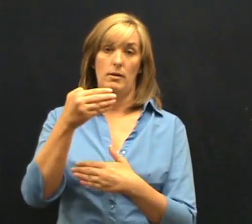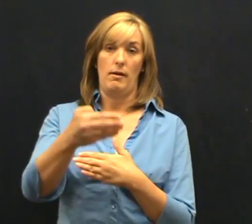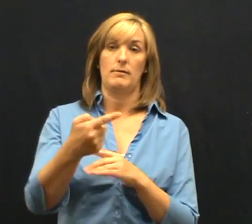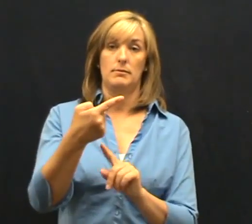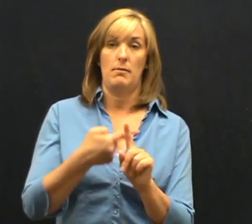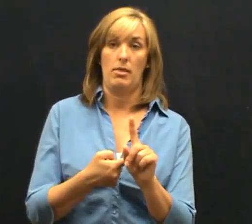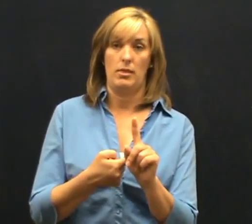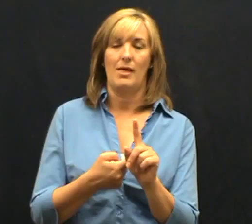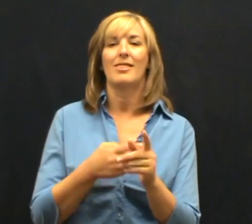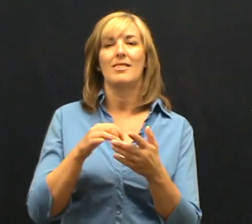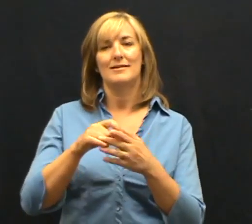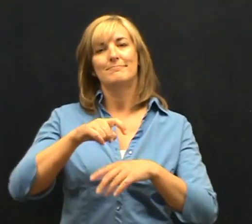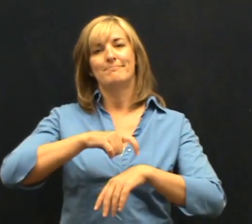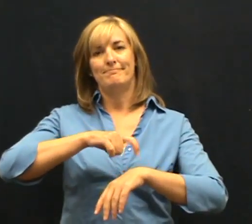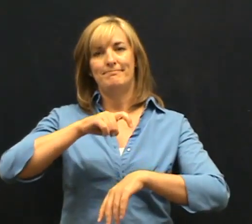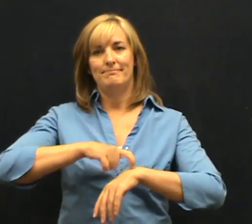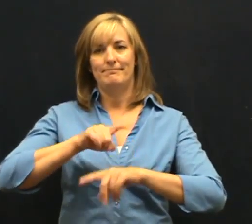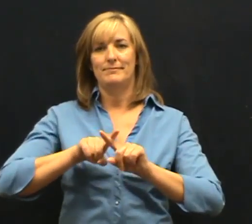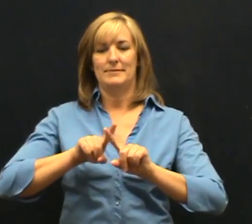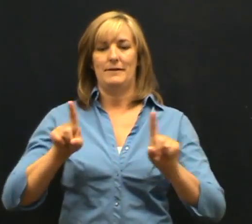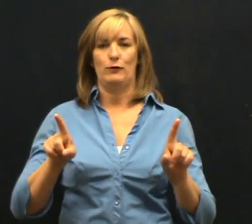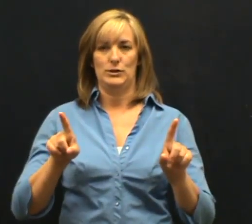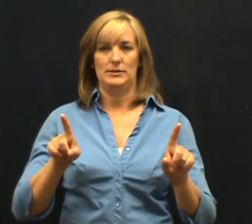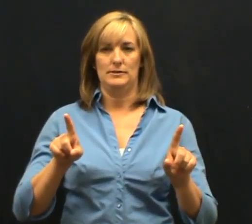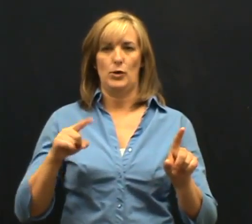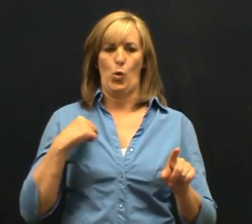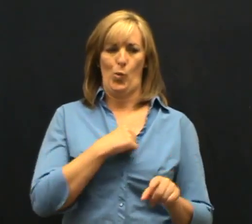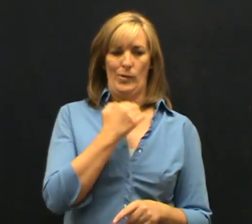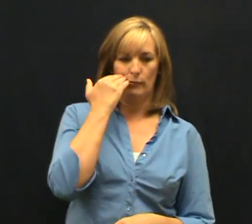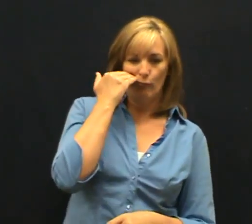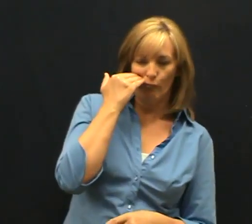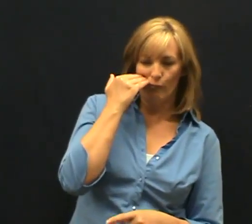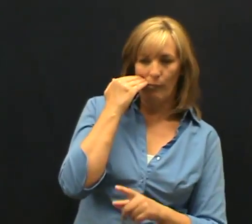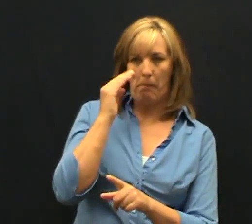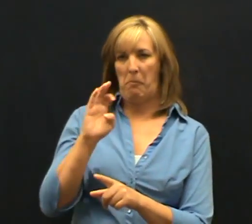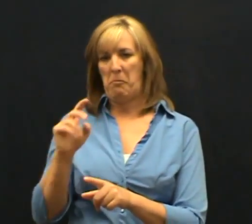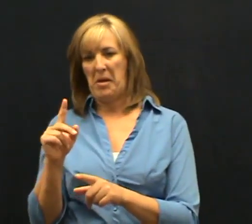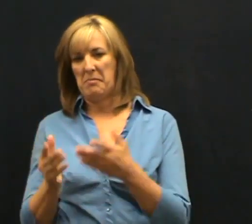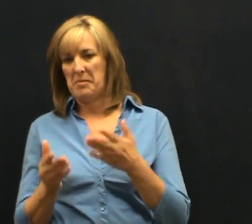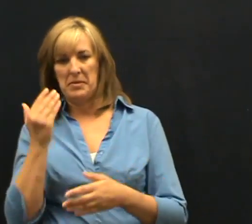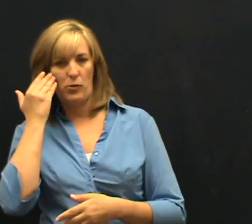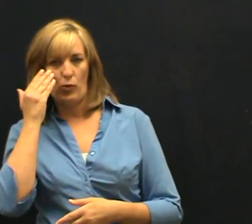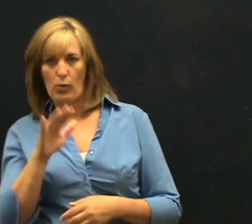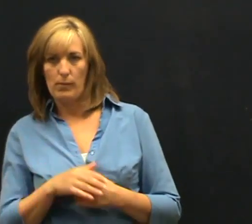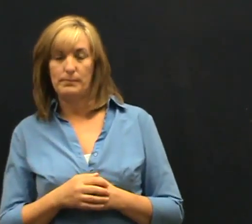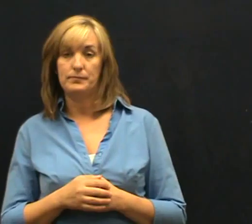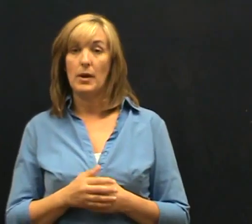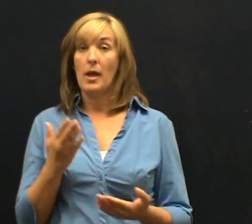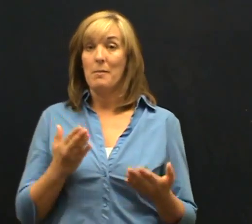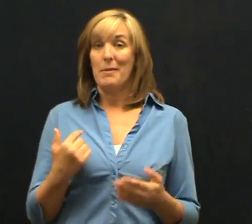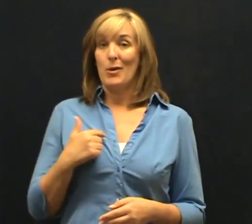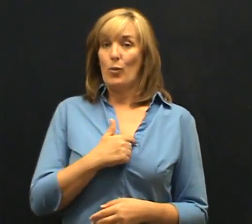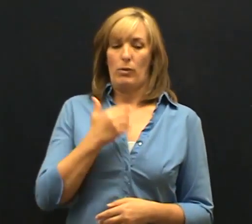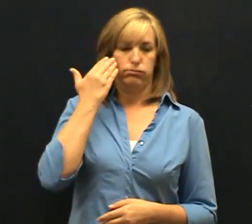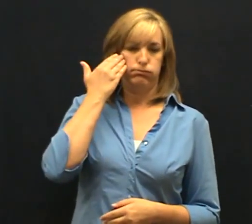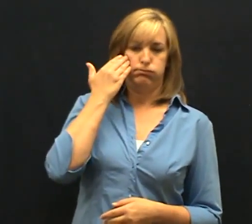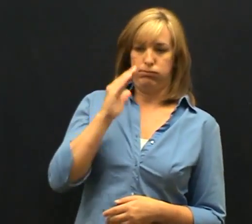differences, that we would know about, but the bank didn't know about. What we might not know about is if the bank